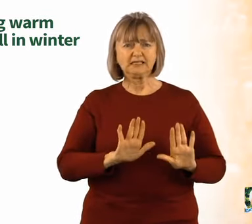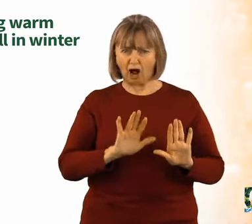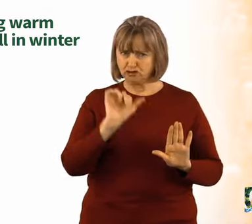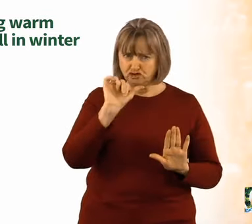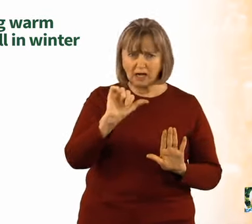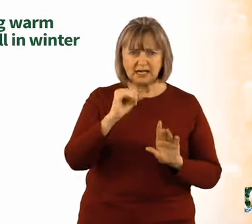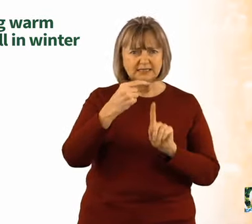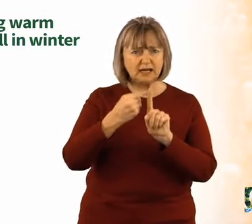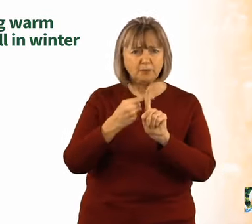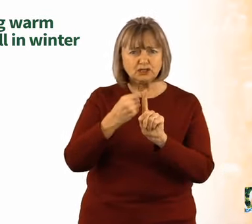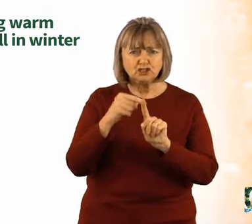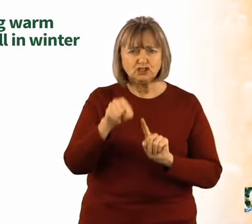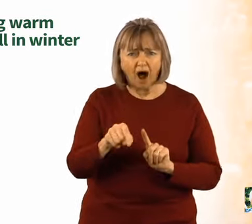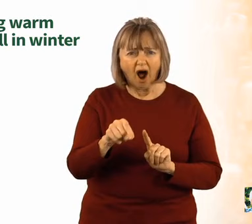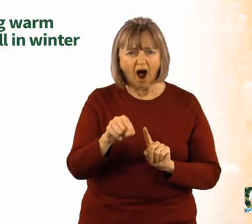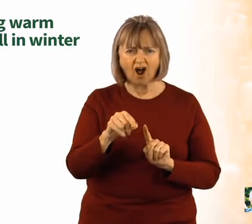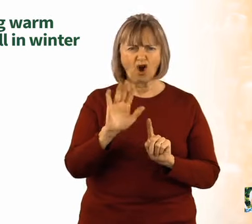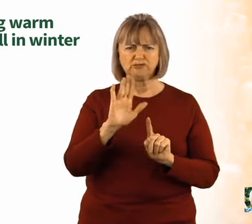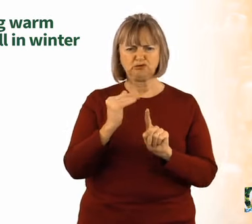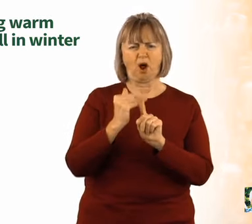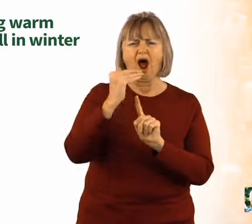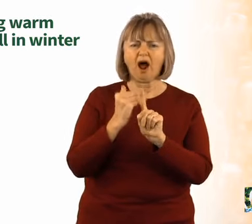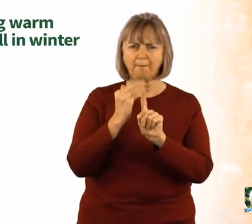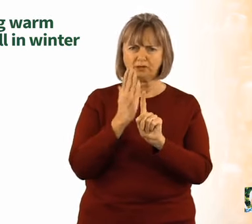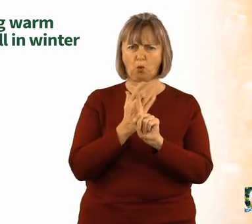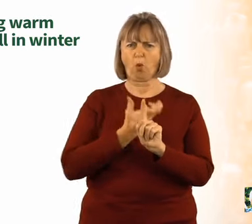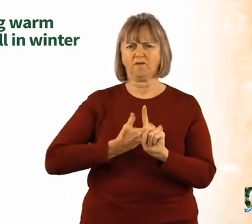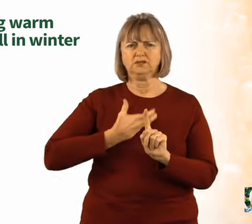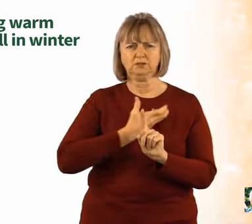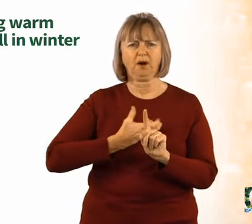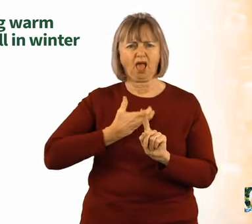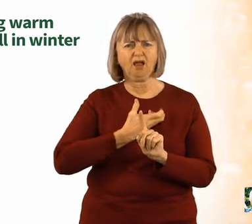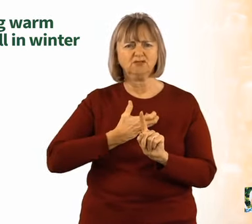Use a wall thermometer or a thermostat on your heater.